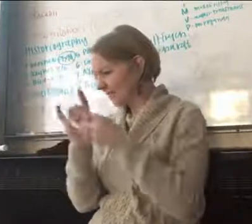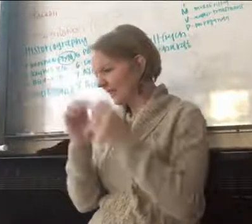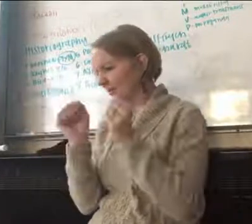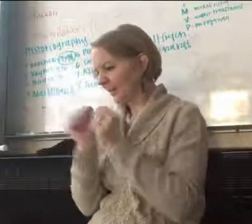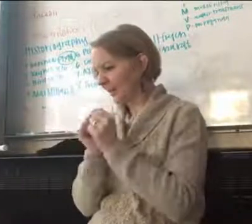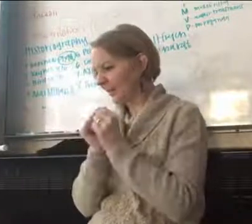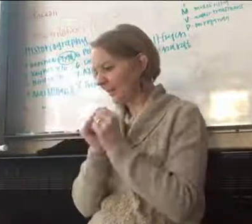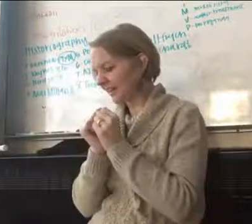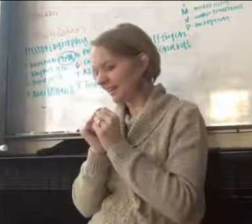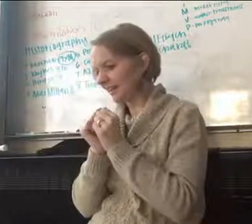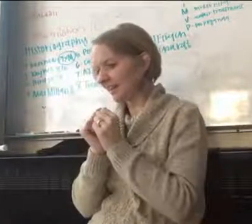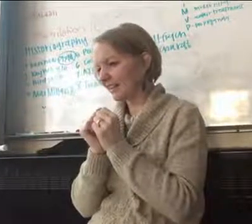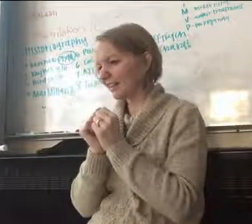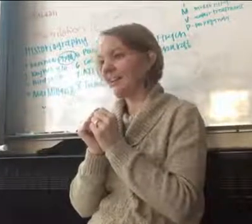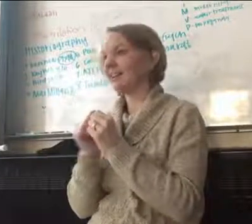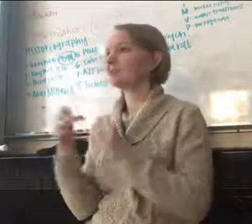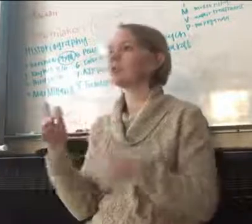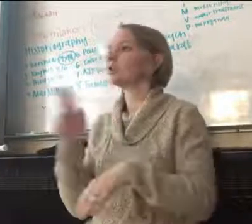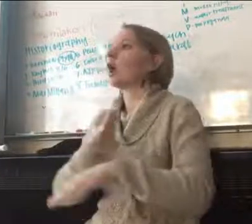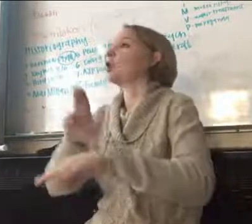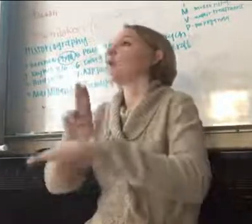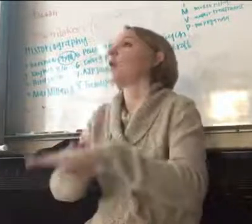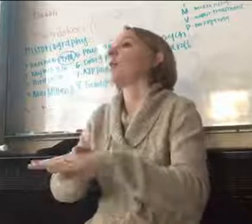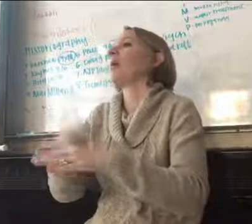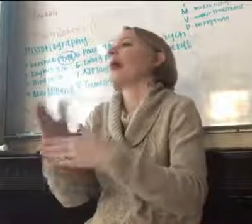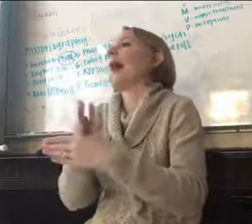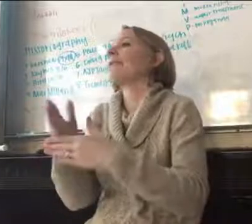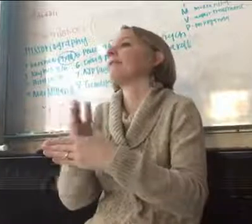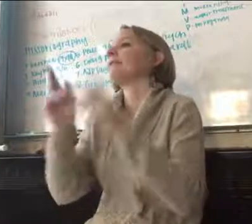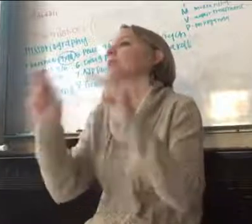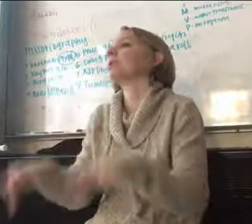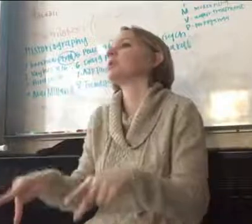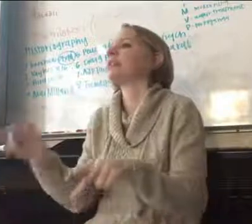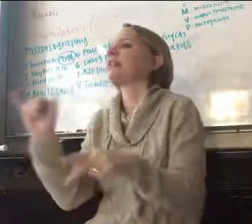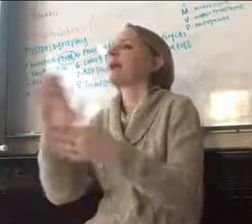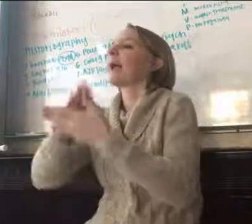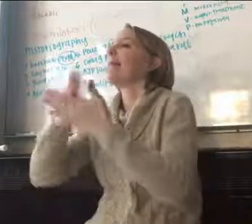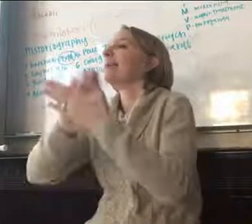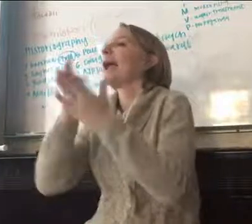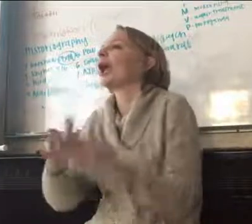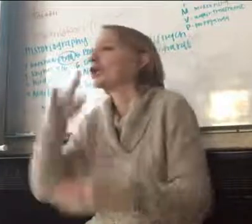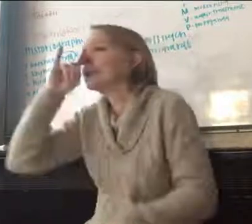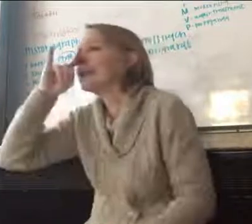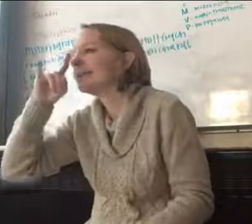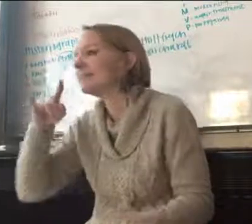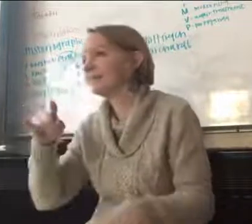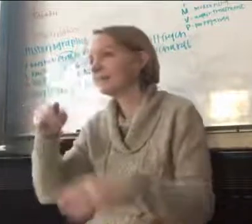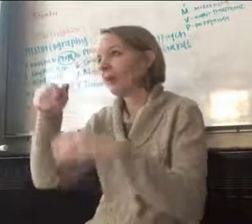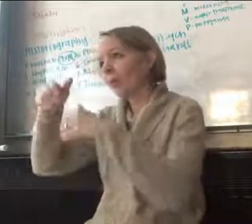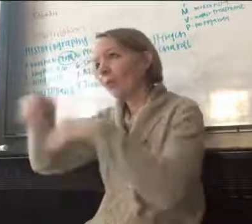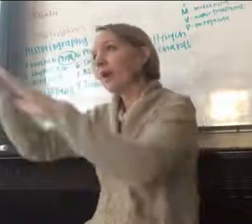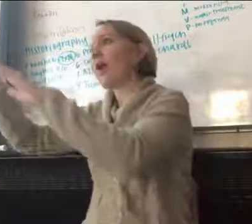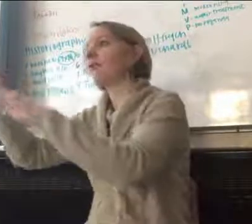the fact that it was just the normal person, like the average baker kind of a kid, that went off to war.